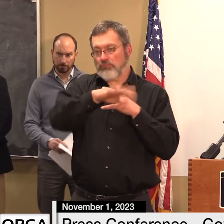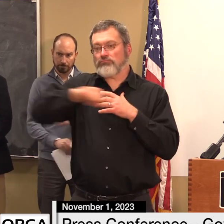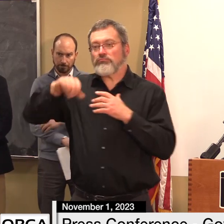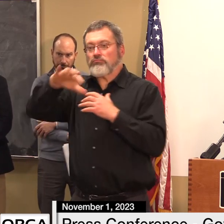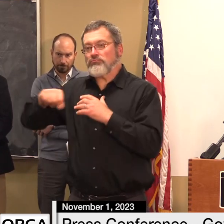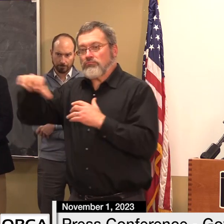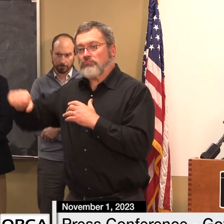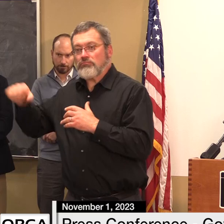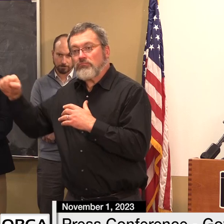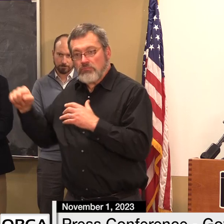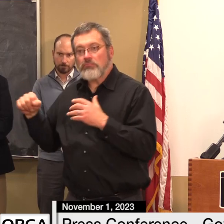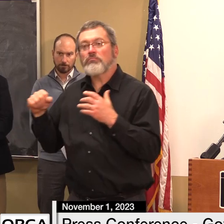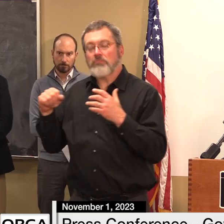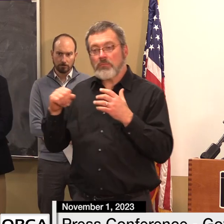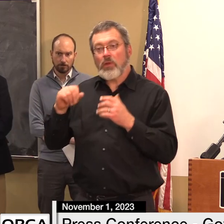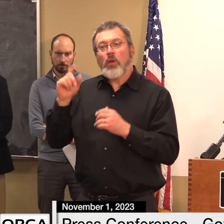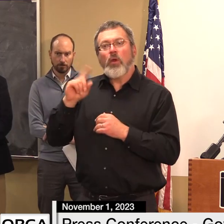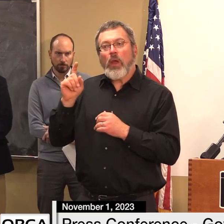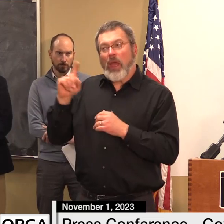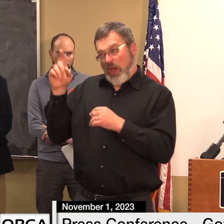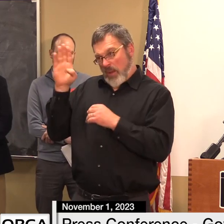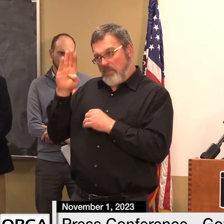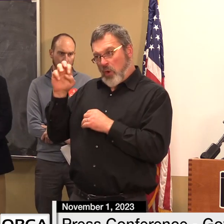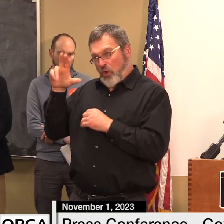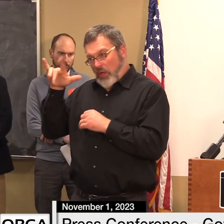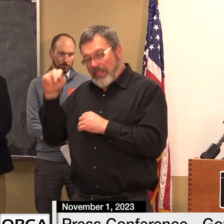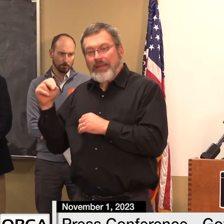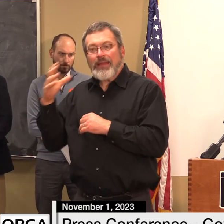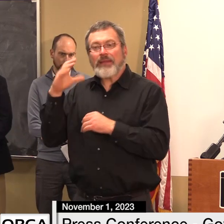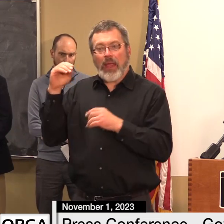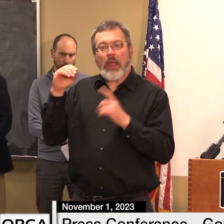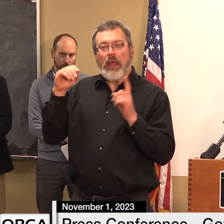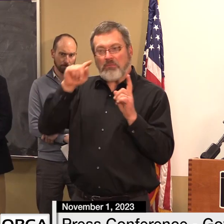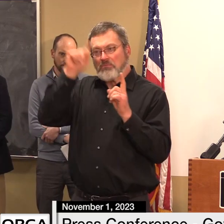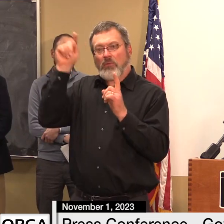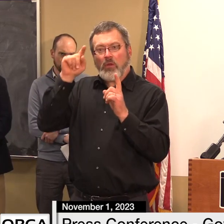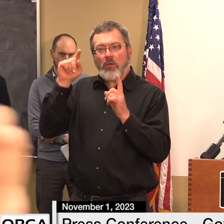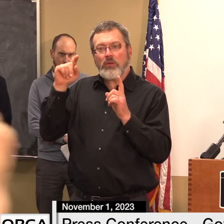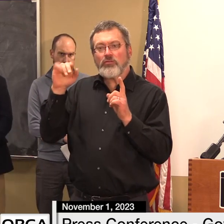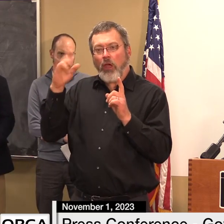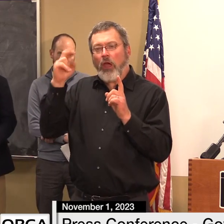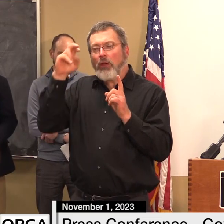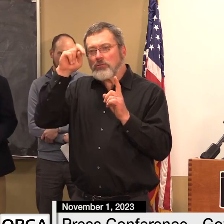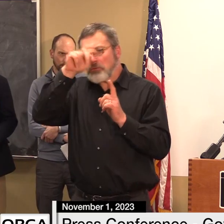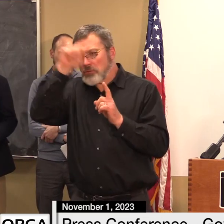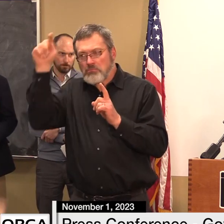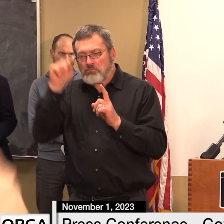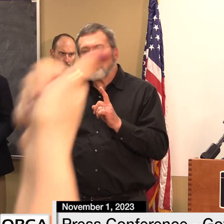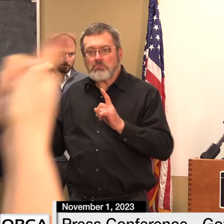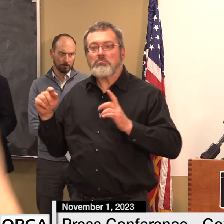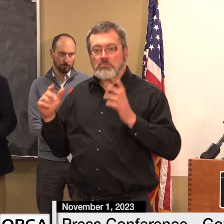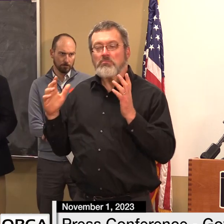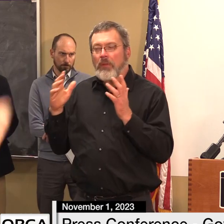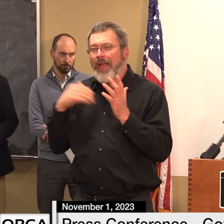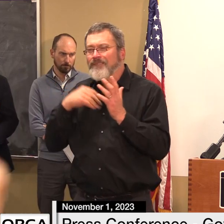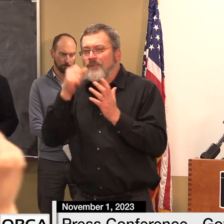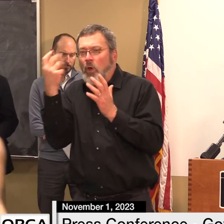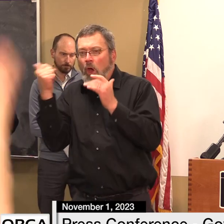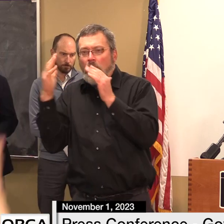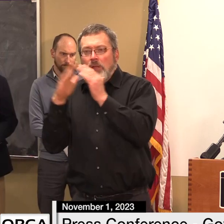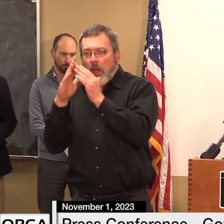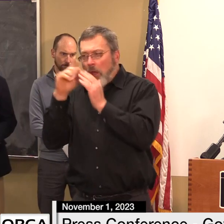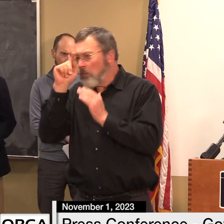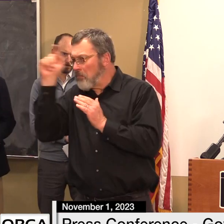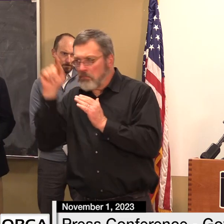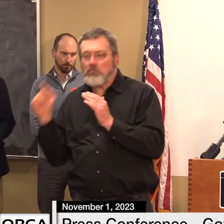the Mobile Home Park in Johnson. We'll have a few more left in Johnson soon, and we have another park in Berlin that we need